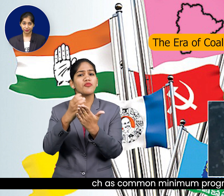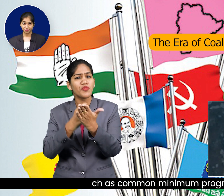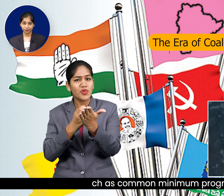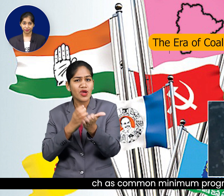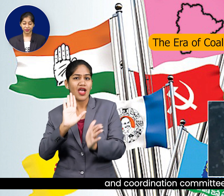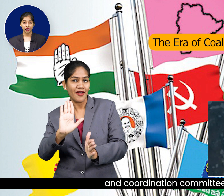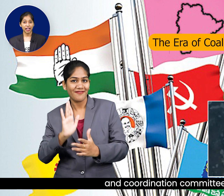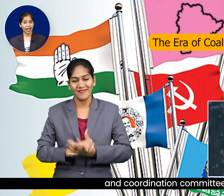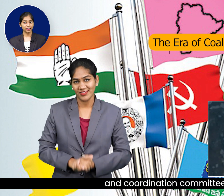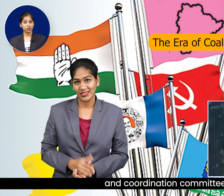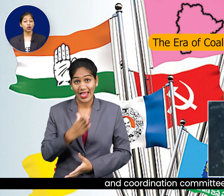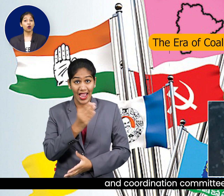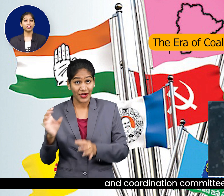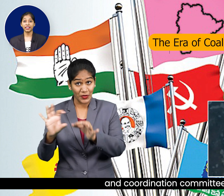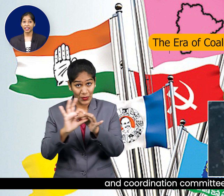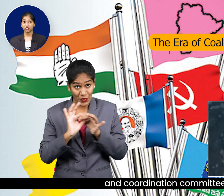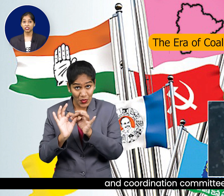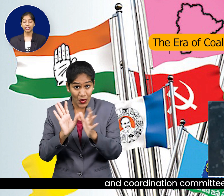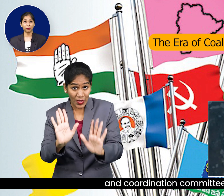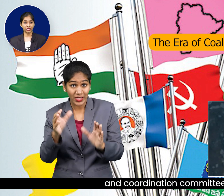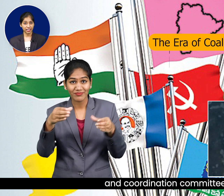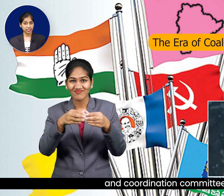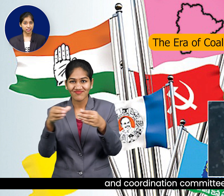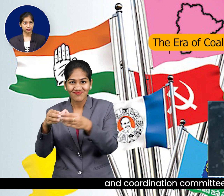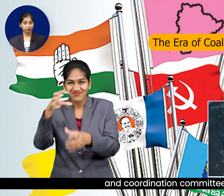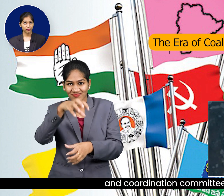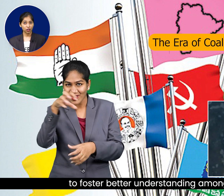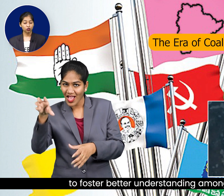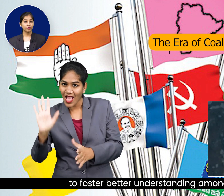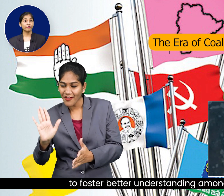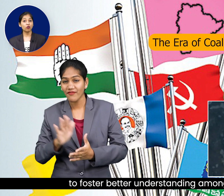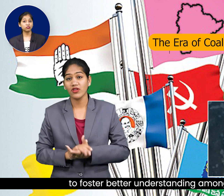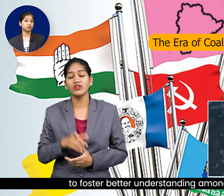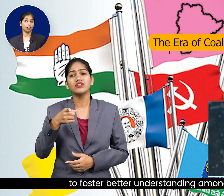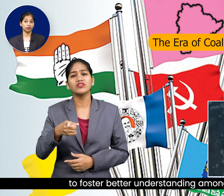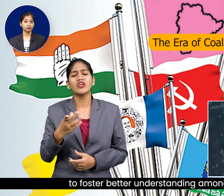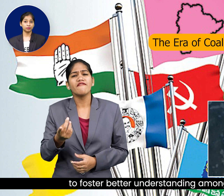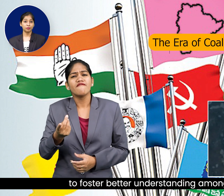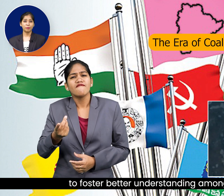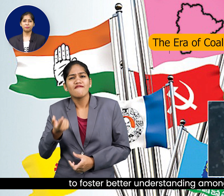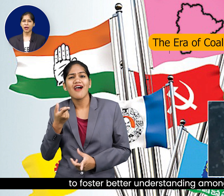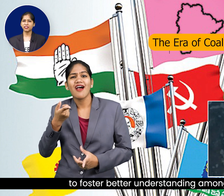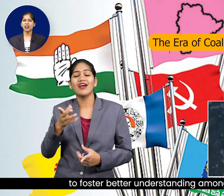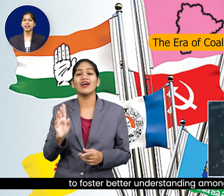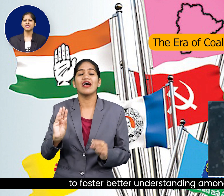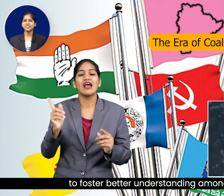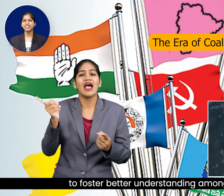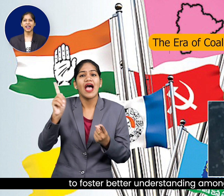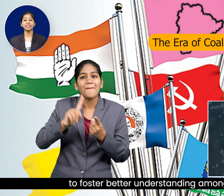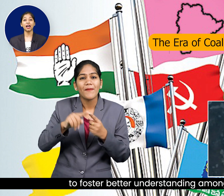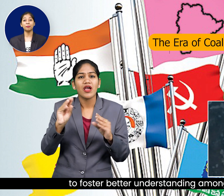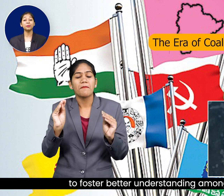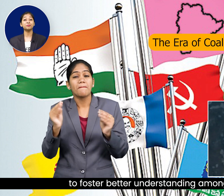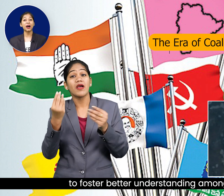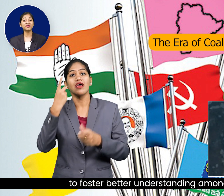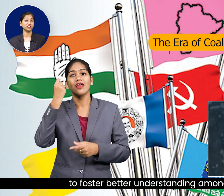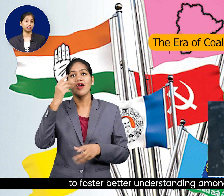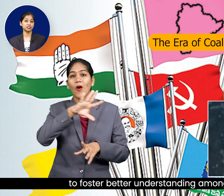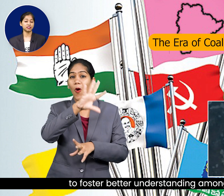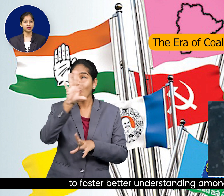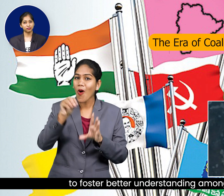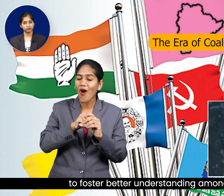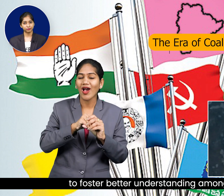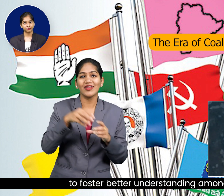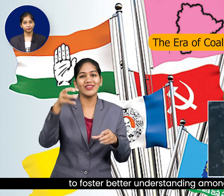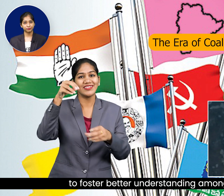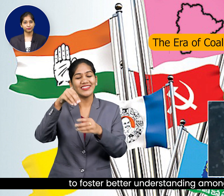programs and coordination committees to foster better understanding among